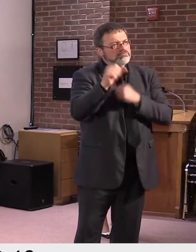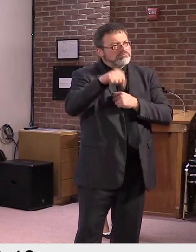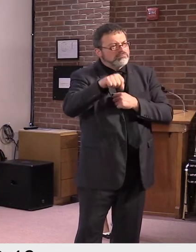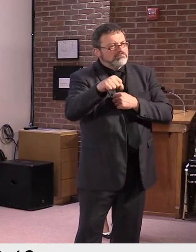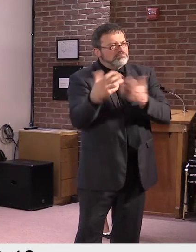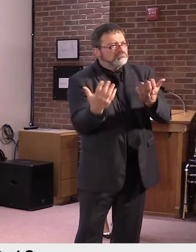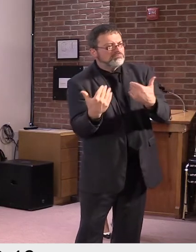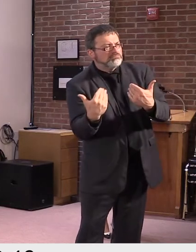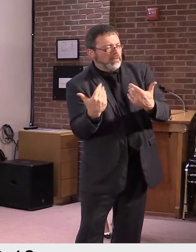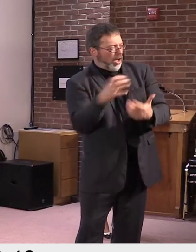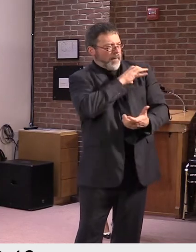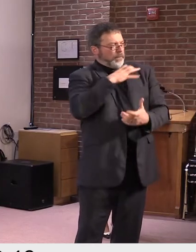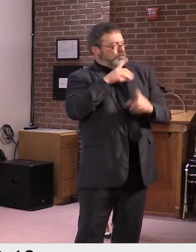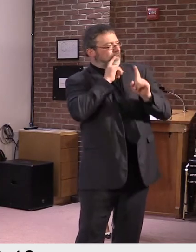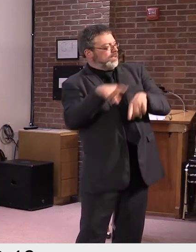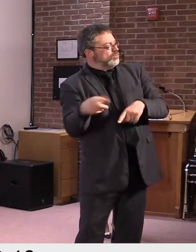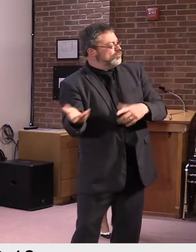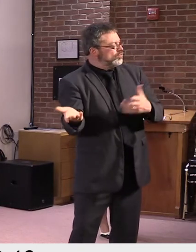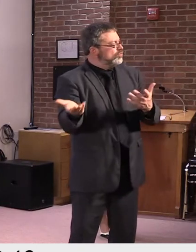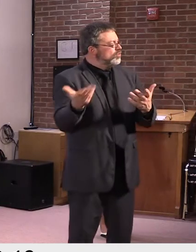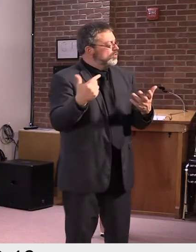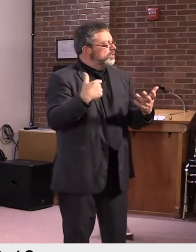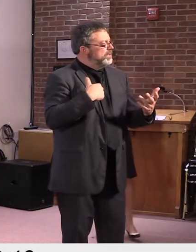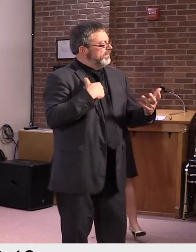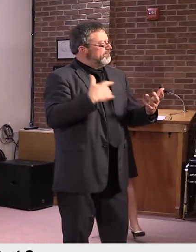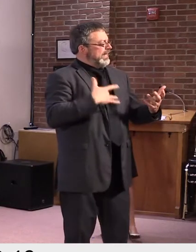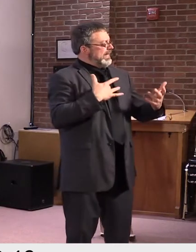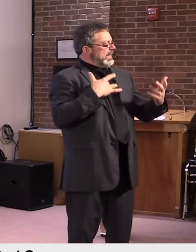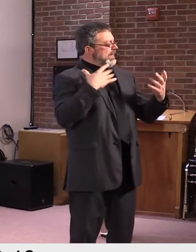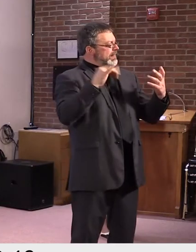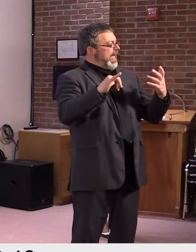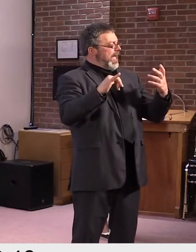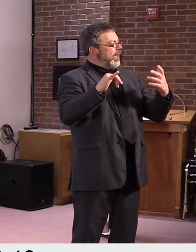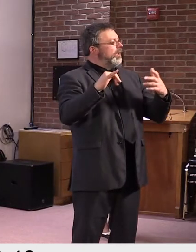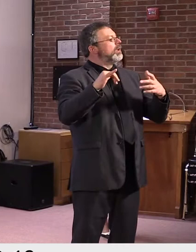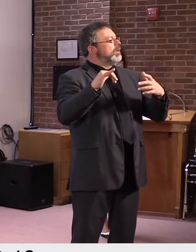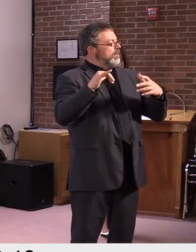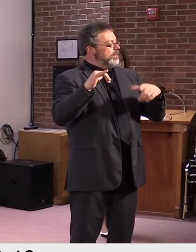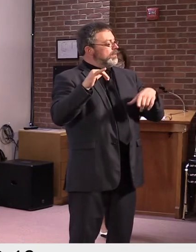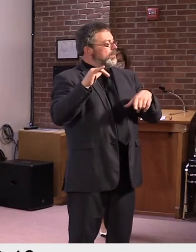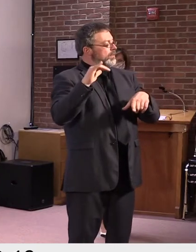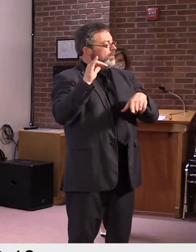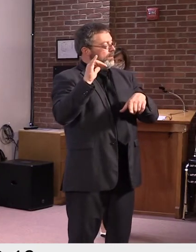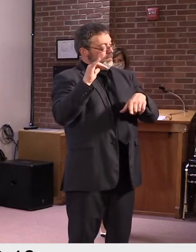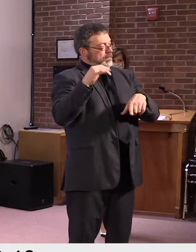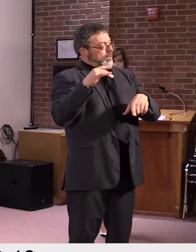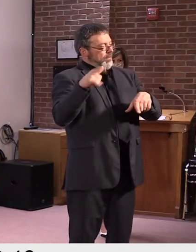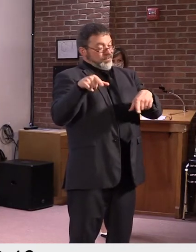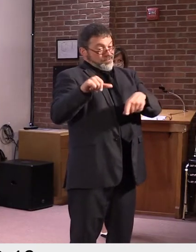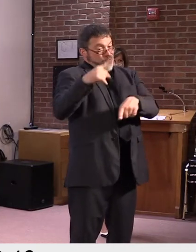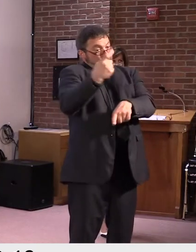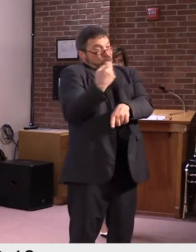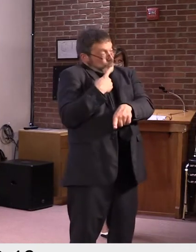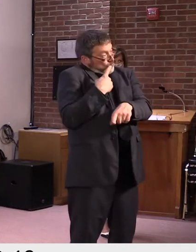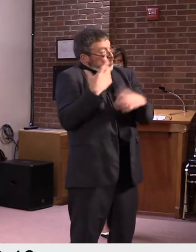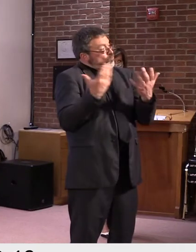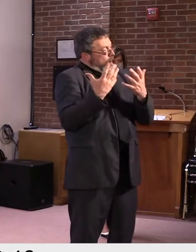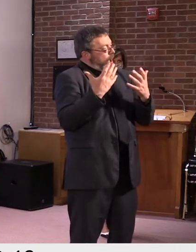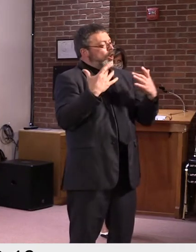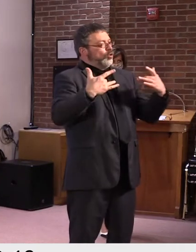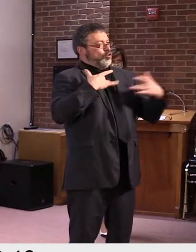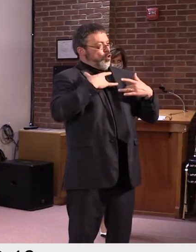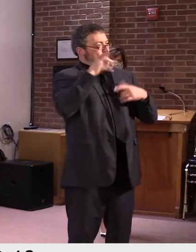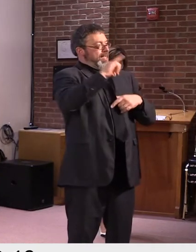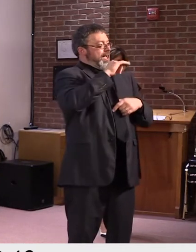looking for the modernization of contemporary law enforcement in Vermont. I think it's less political and more